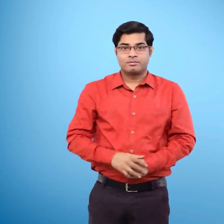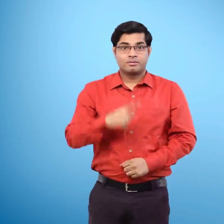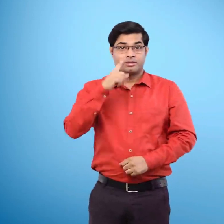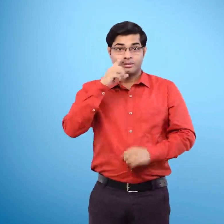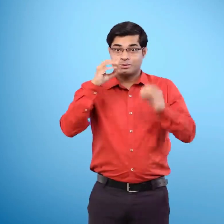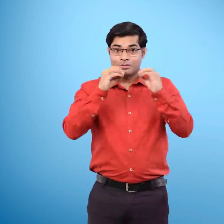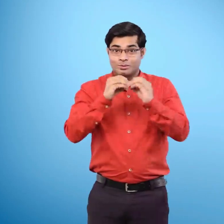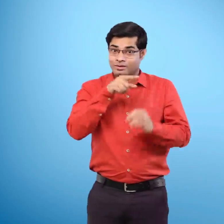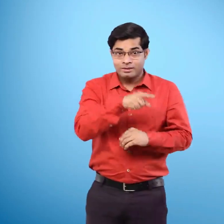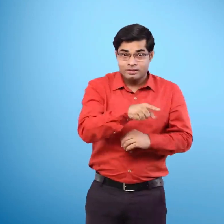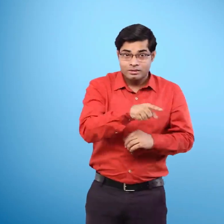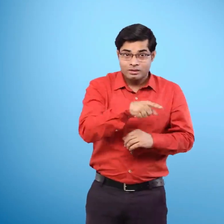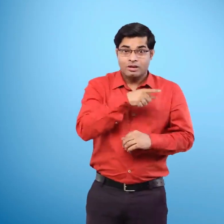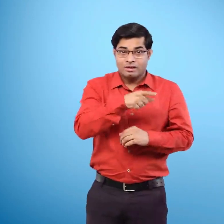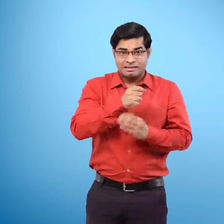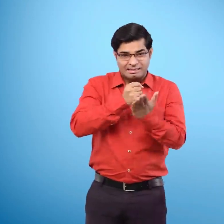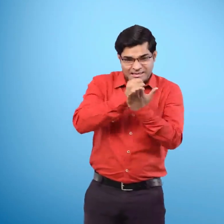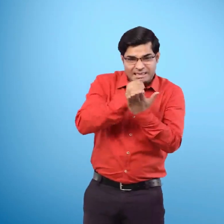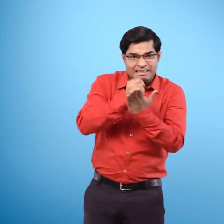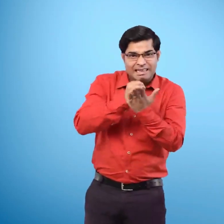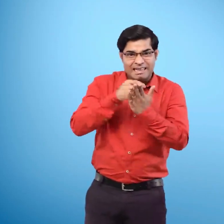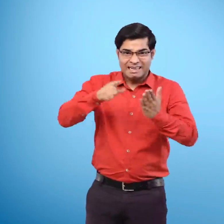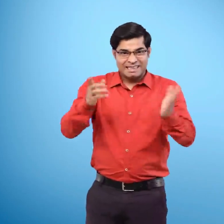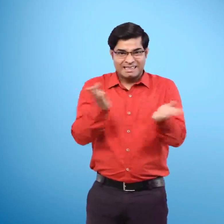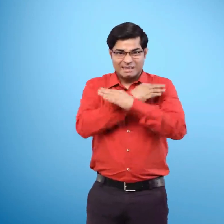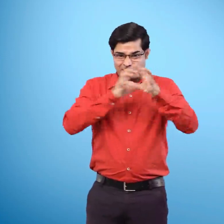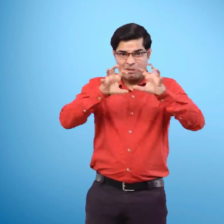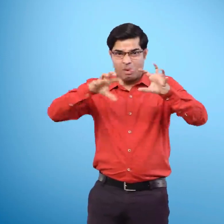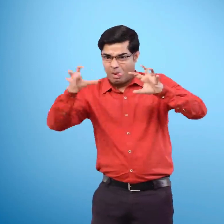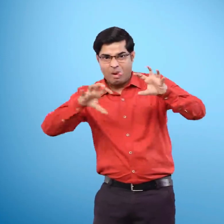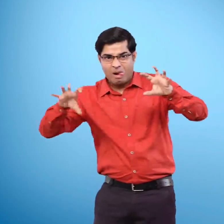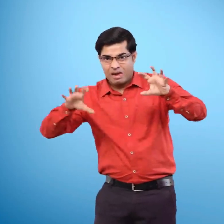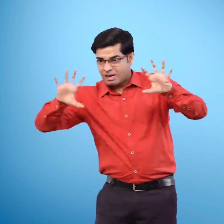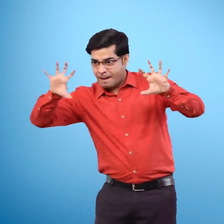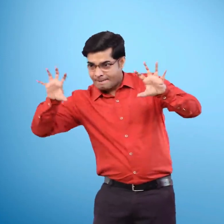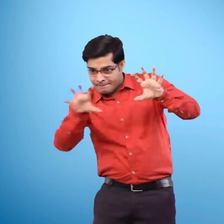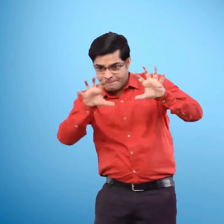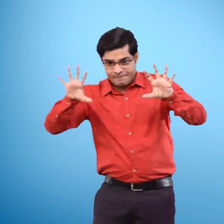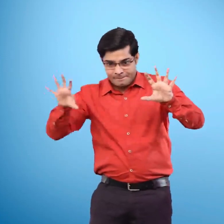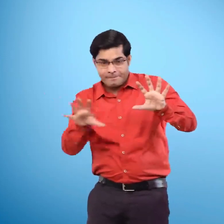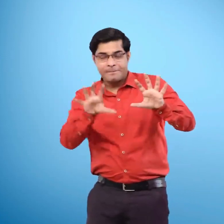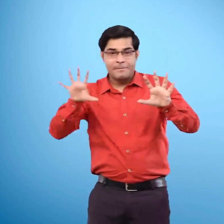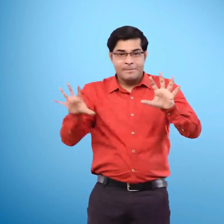and help Binny in matching which piece is of the same pattern.